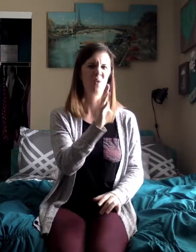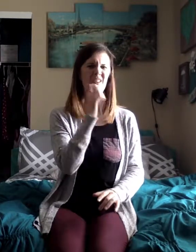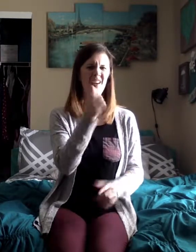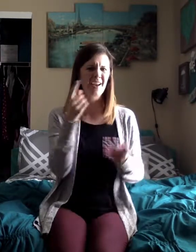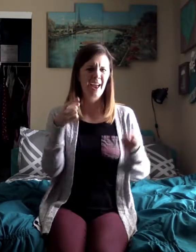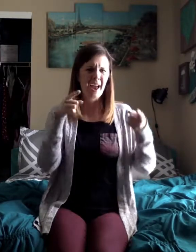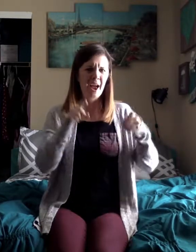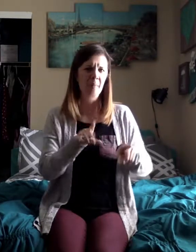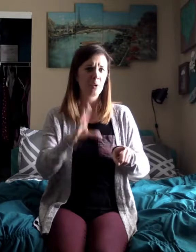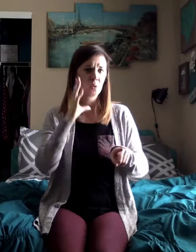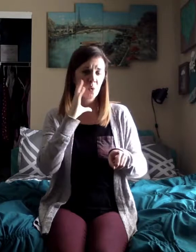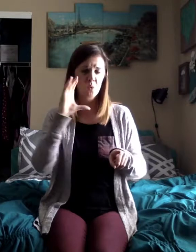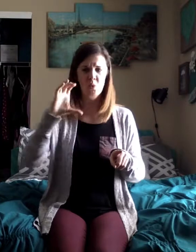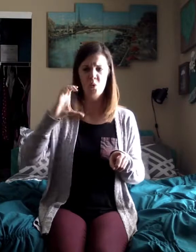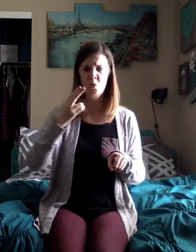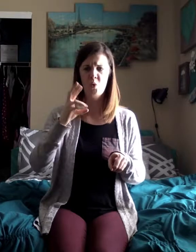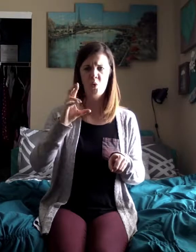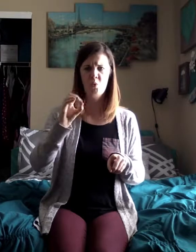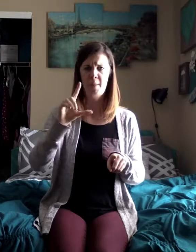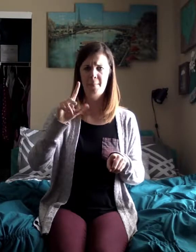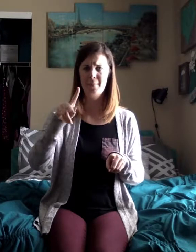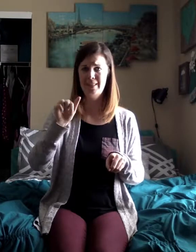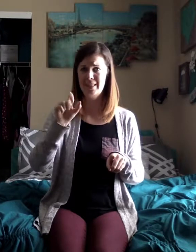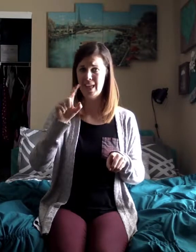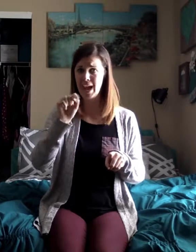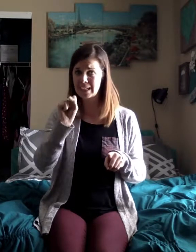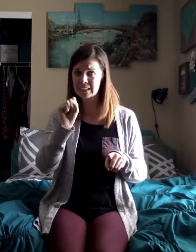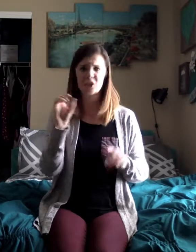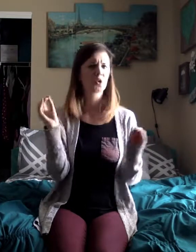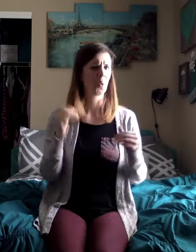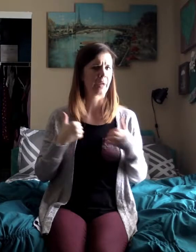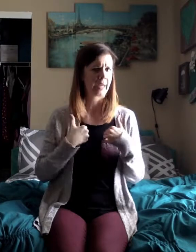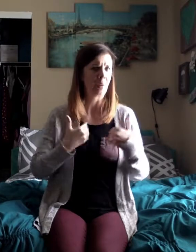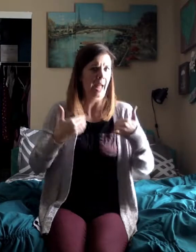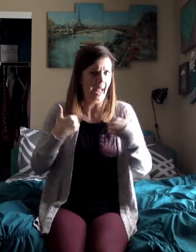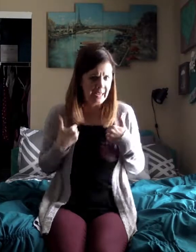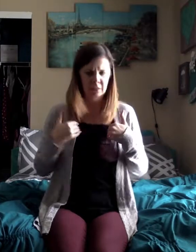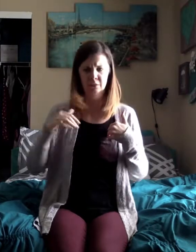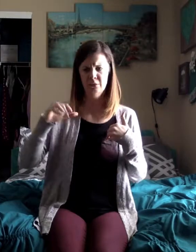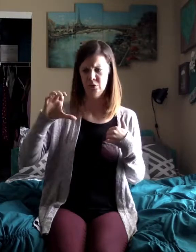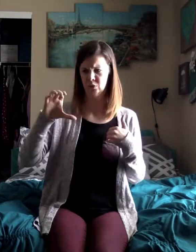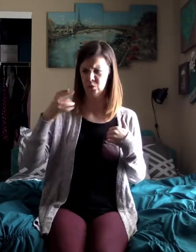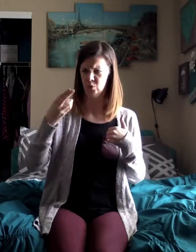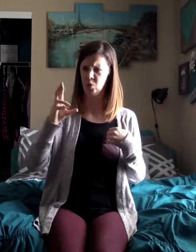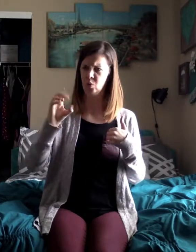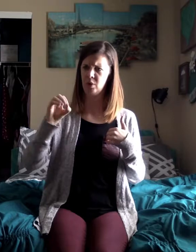many animals, actually no animal that I know of, has a chloroplast. That's strictly in plant cells.